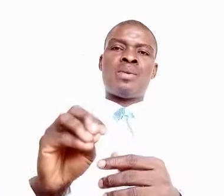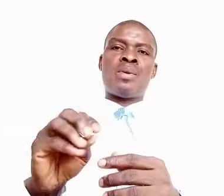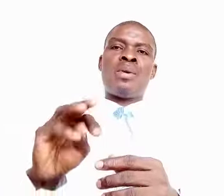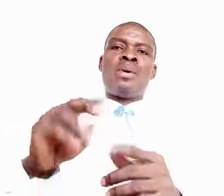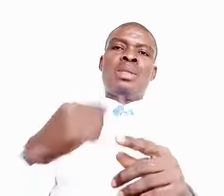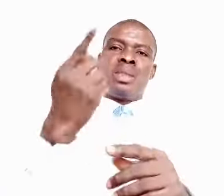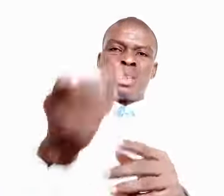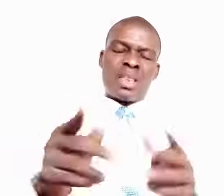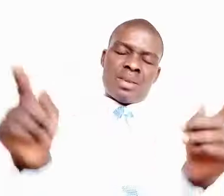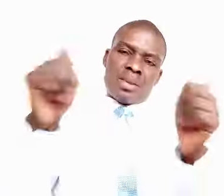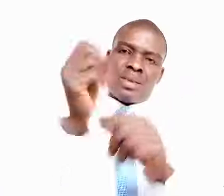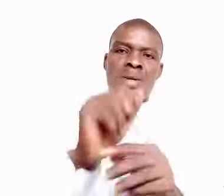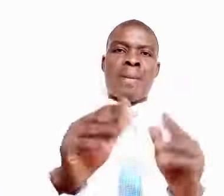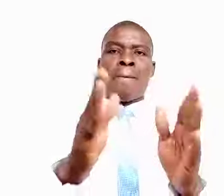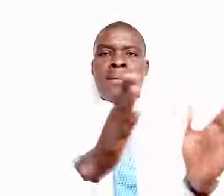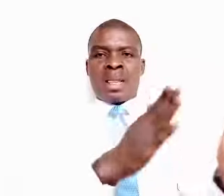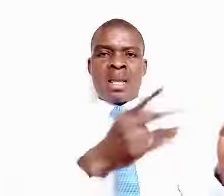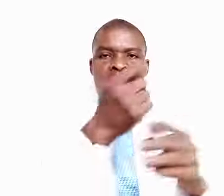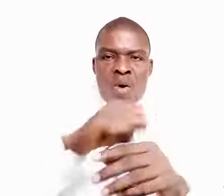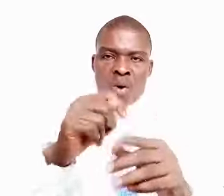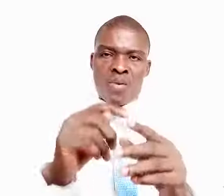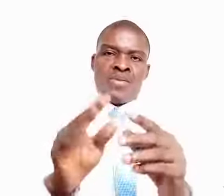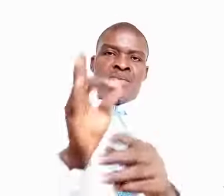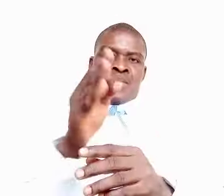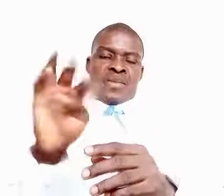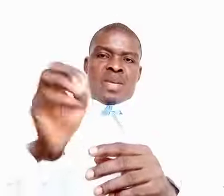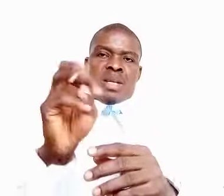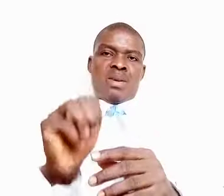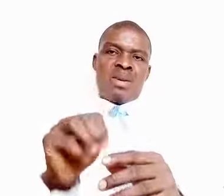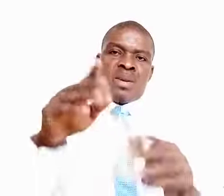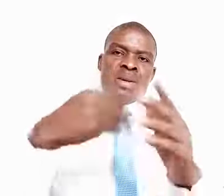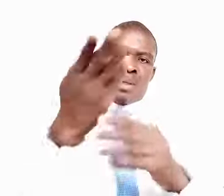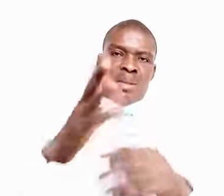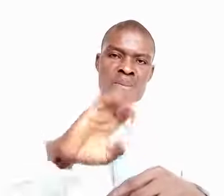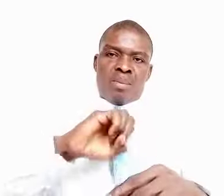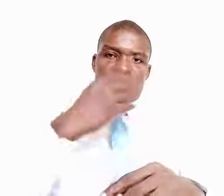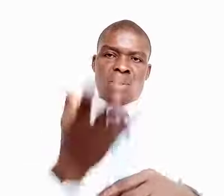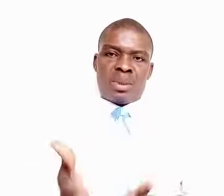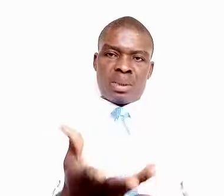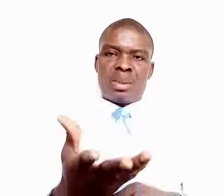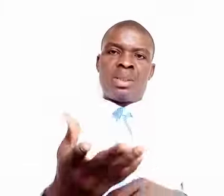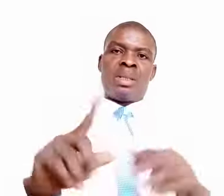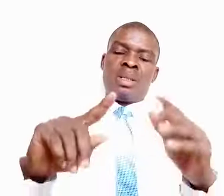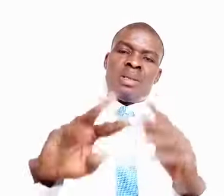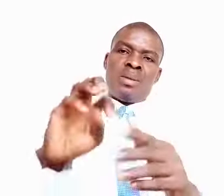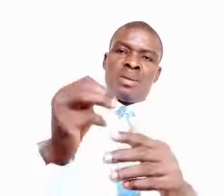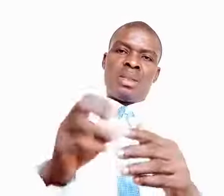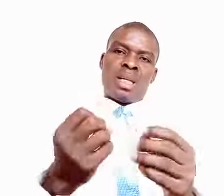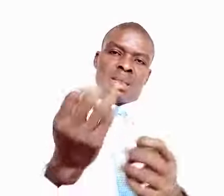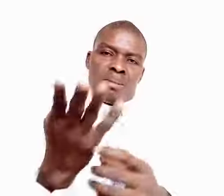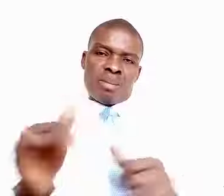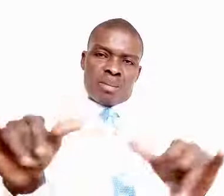regular pattern of stressed and unstressed syllables in poetry. Meter is measured in units called